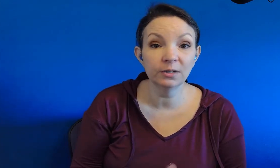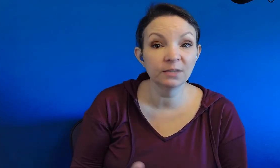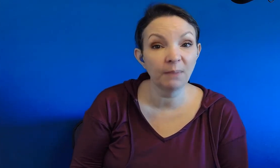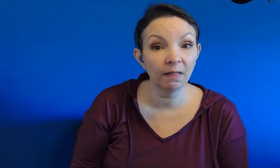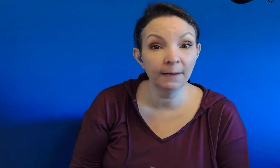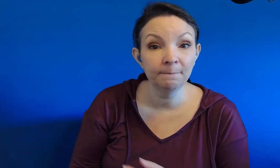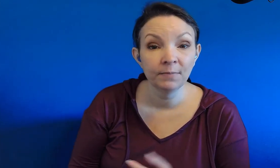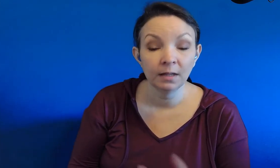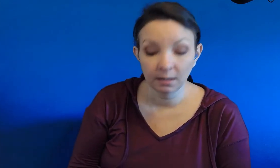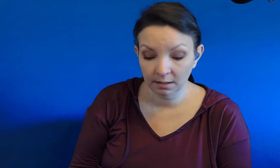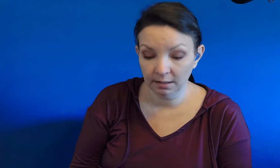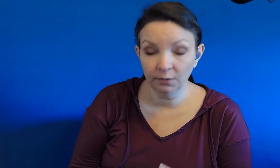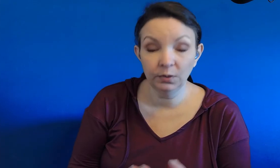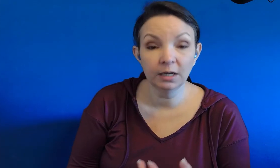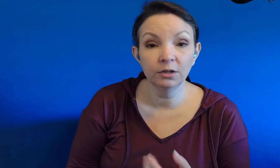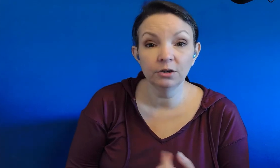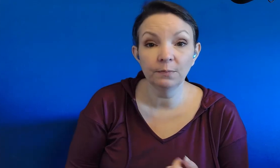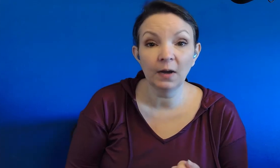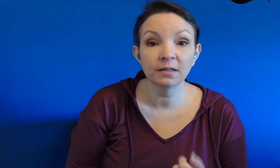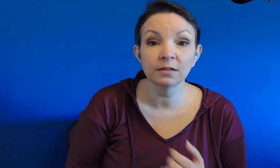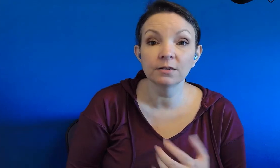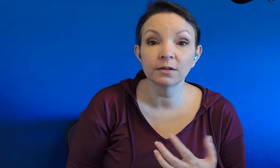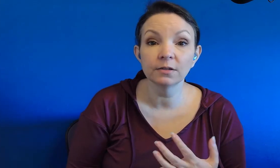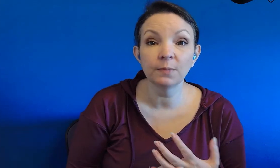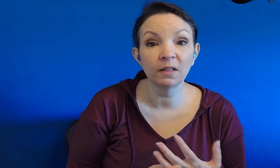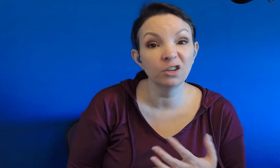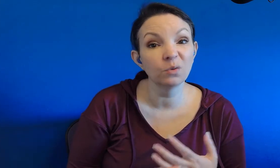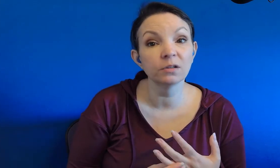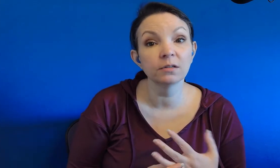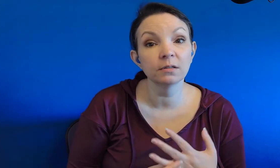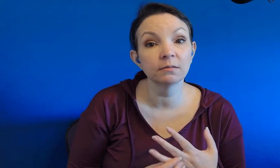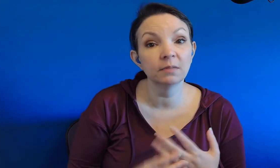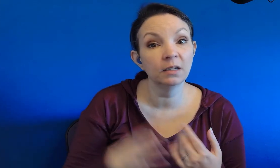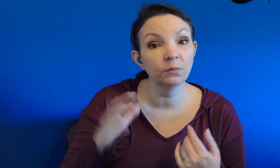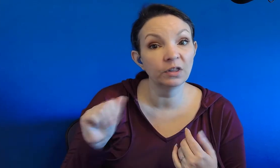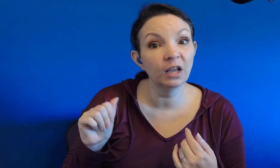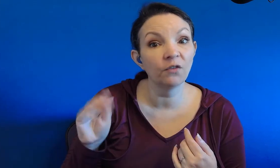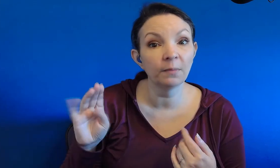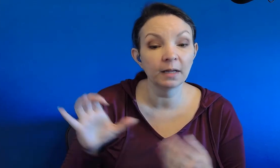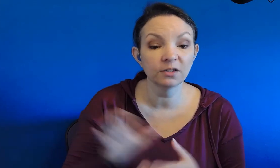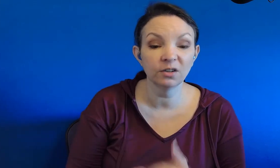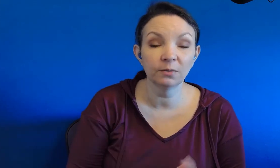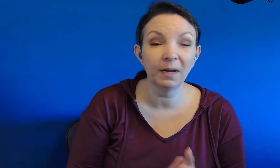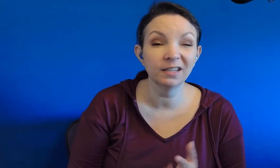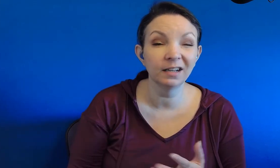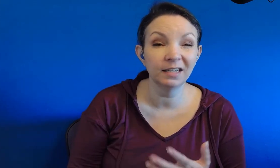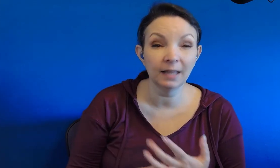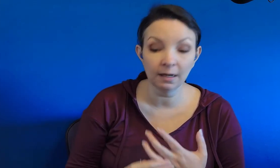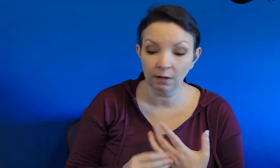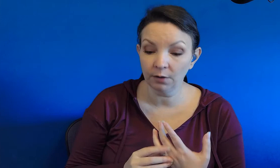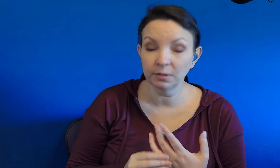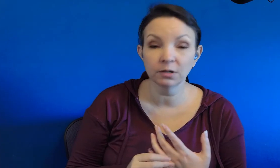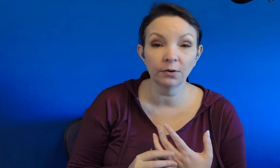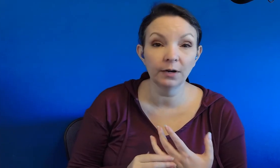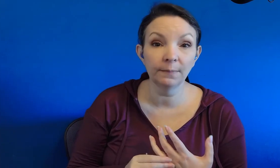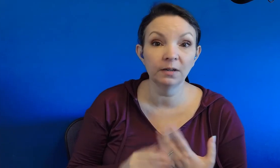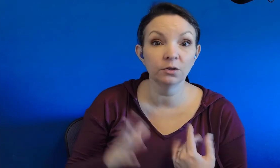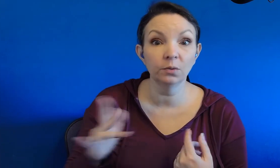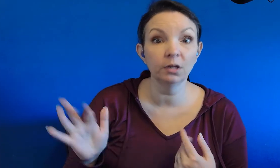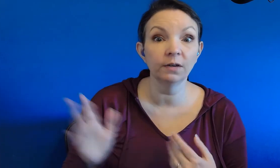spelling. You practice your spelling your words with the alphabet. So my son did that a lot when he was growing up, and he's a really good finger